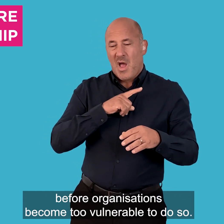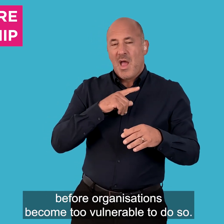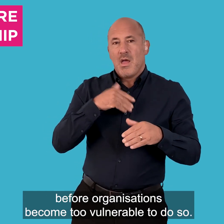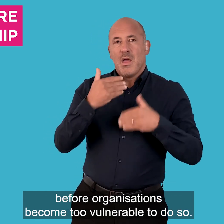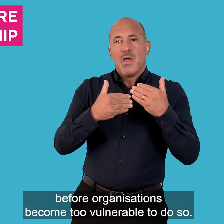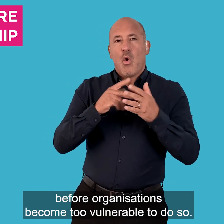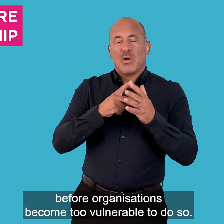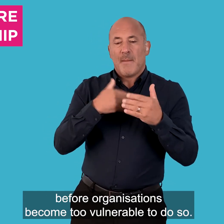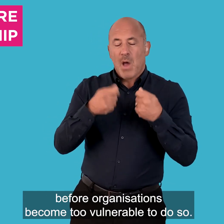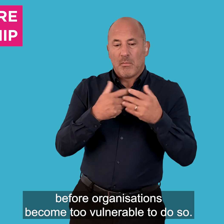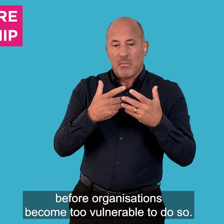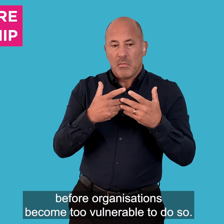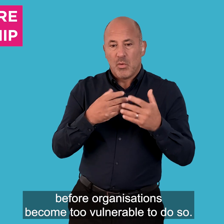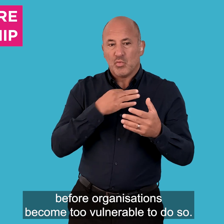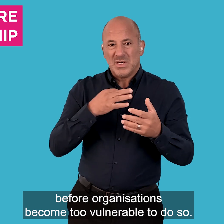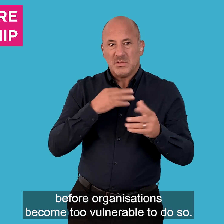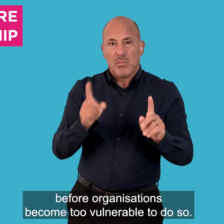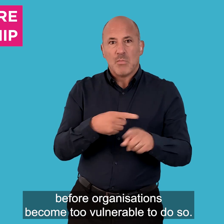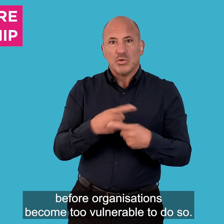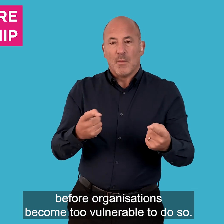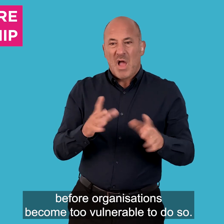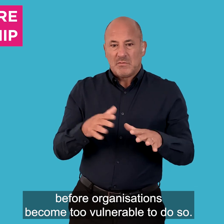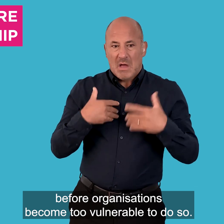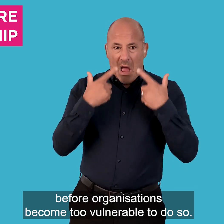Before organisations become too vulnerable to do so.